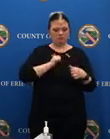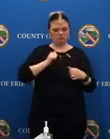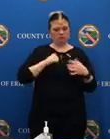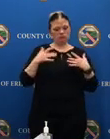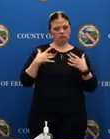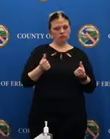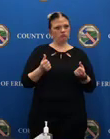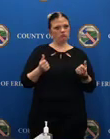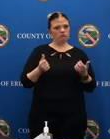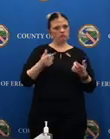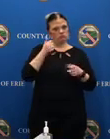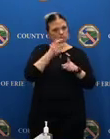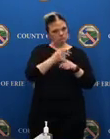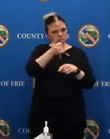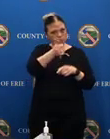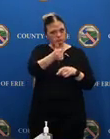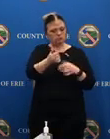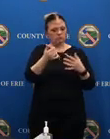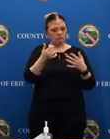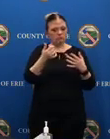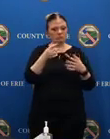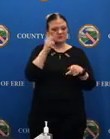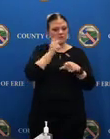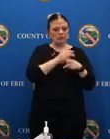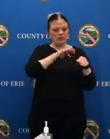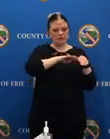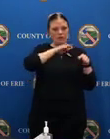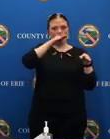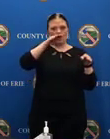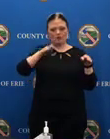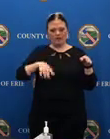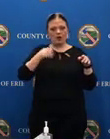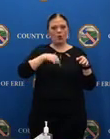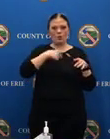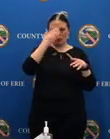healthy. That's what we need to do to keep the curve down. We know that it's